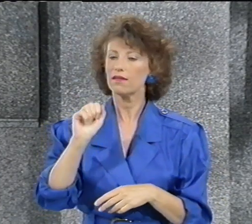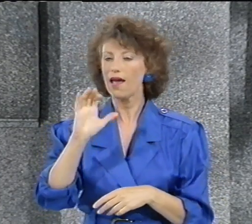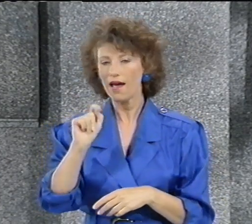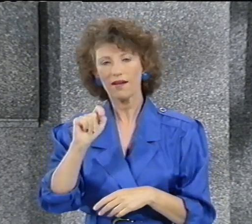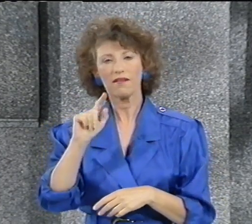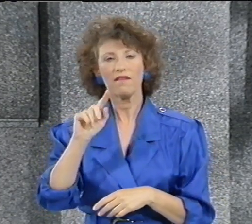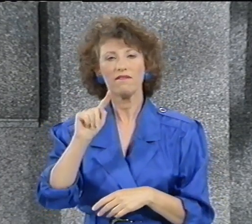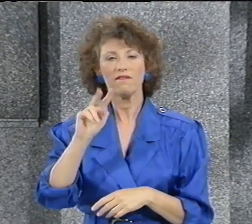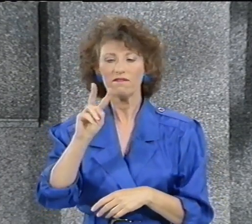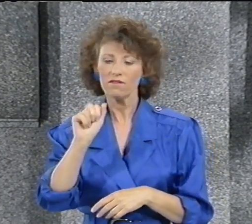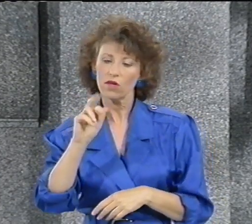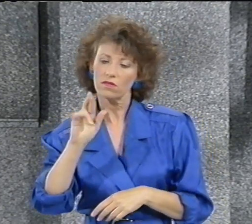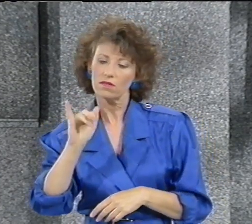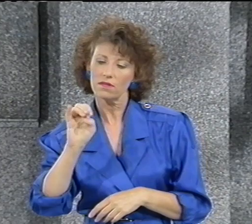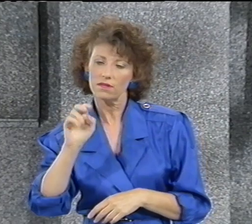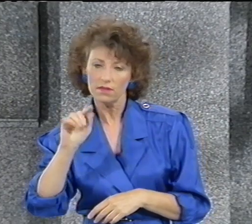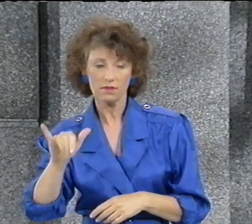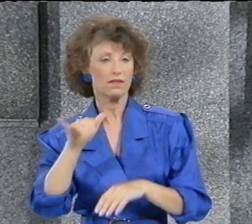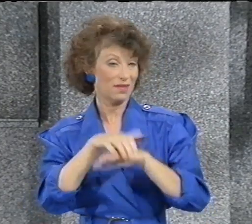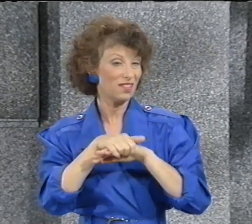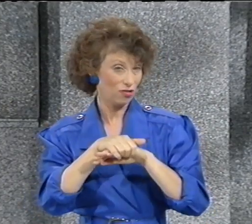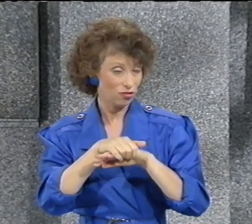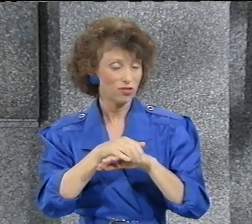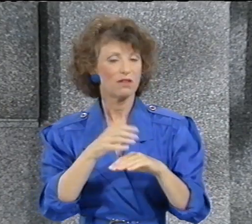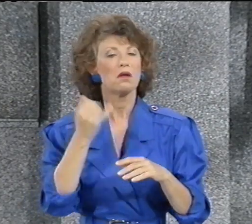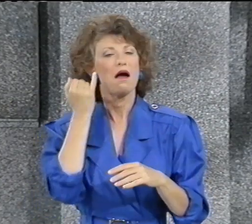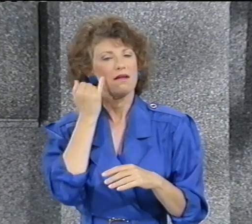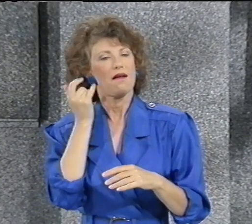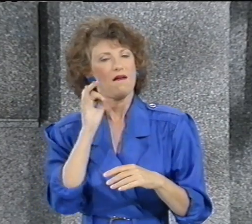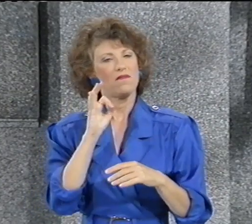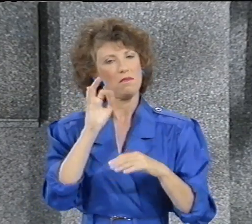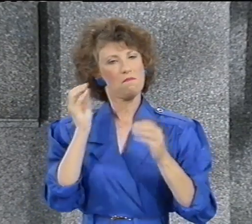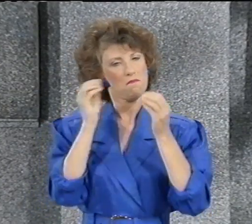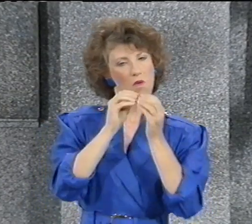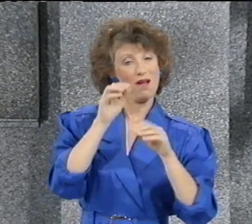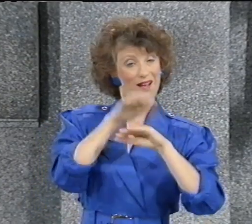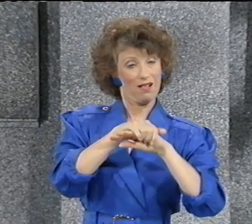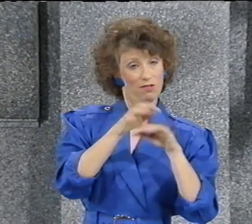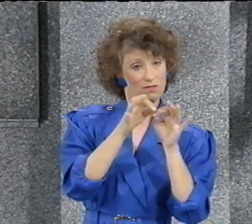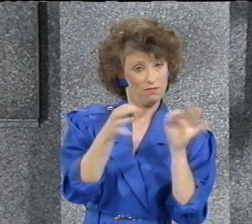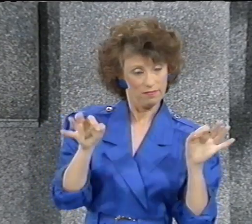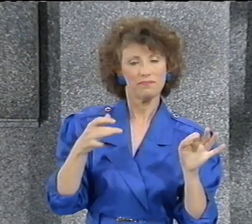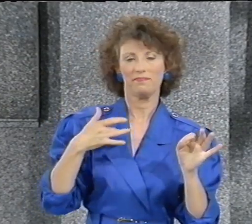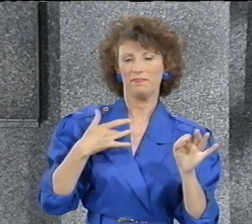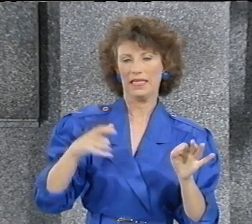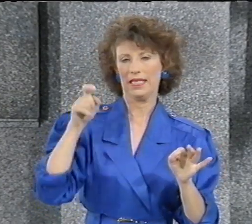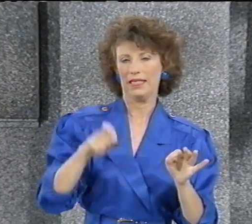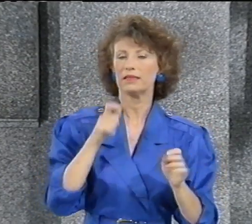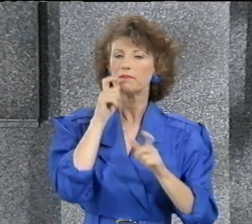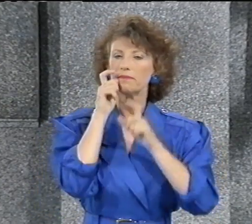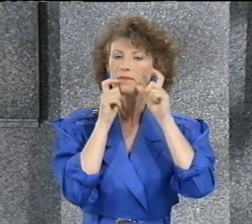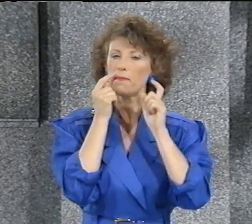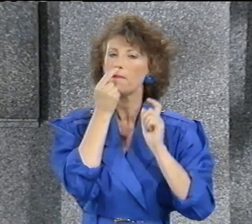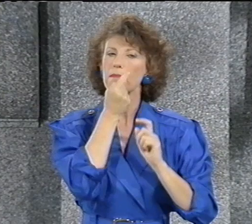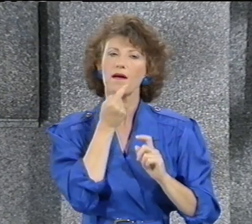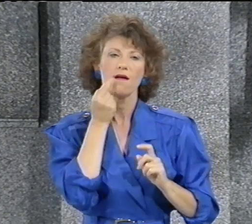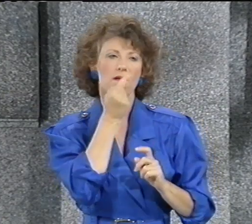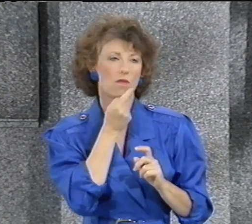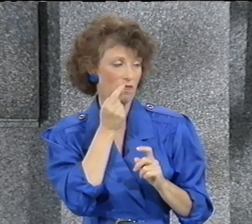we call PSE, Pigeon Sign English or Contact Variety English. When we SimCom or use more English-like